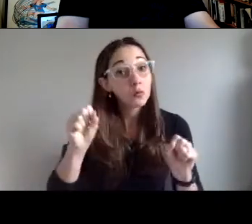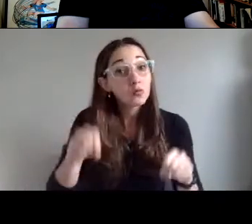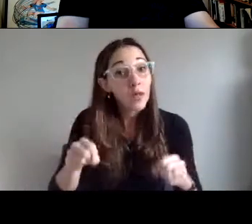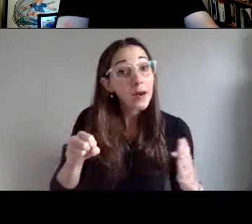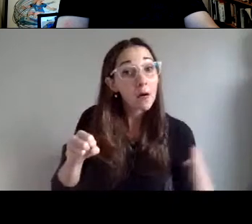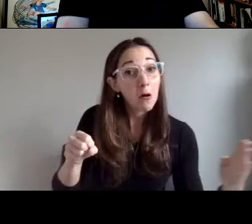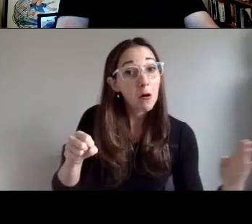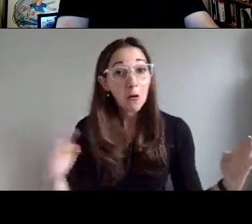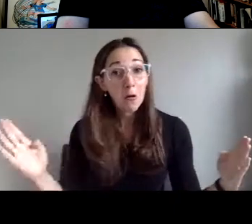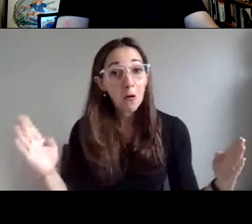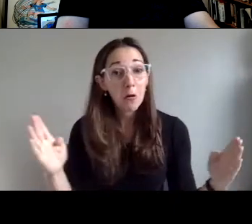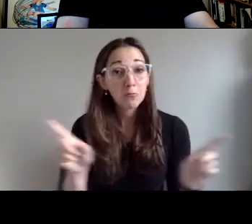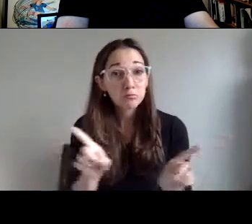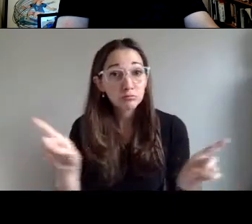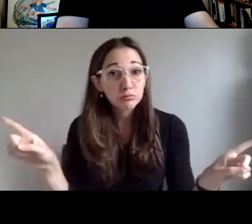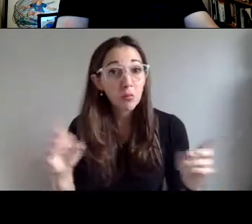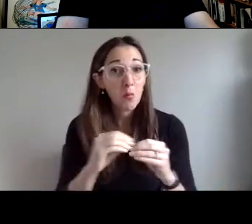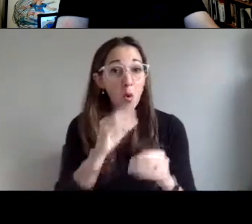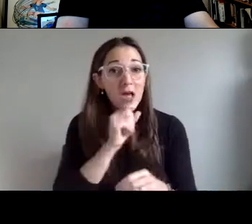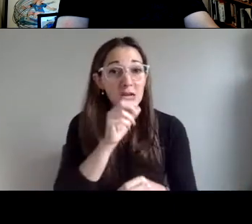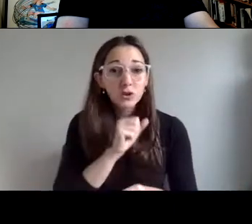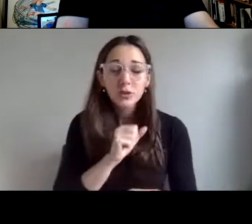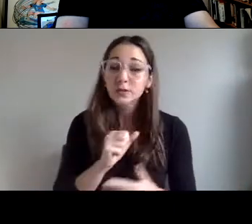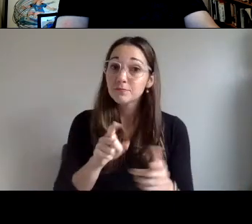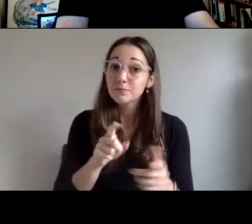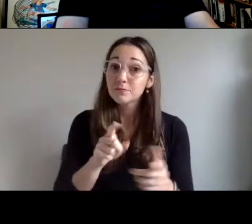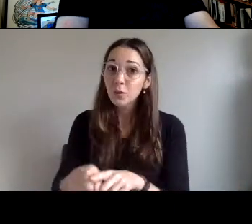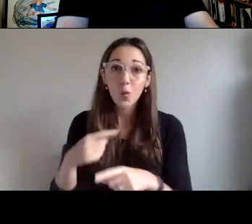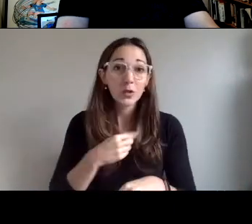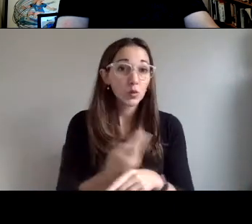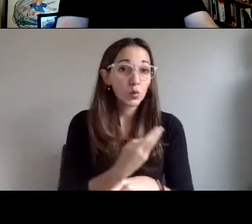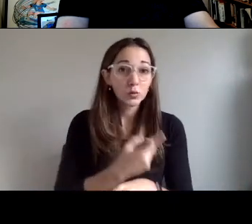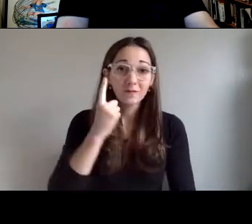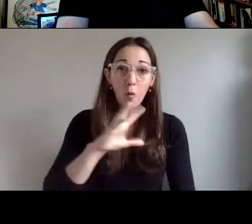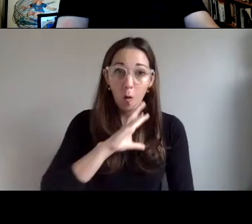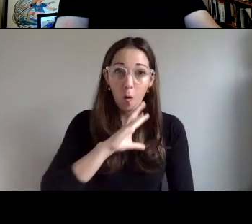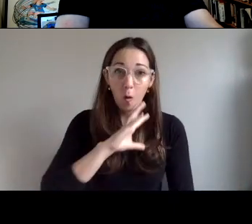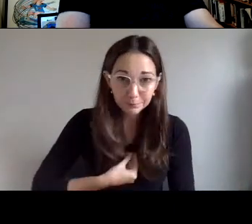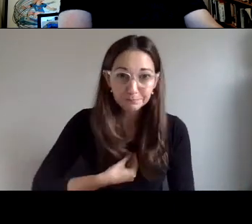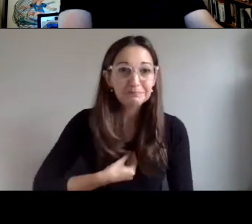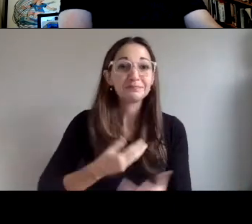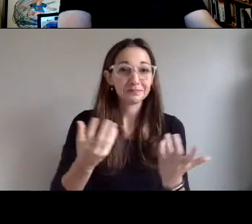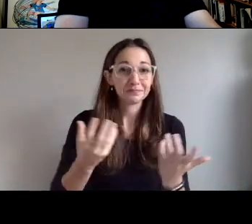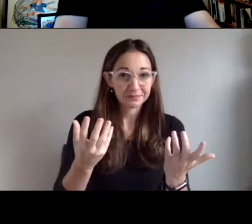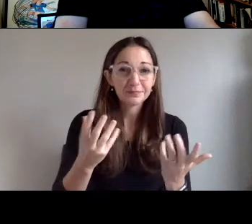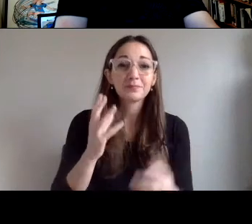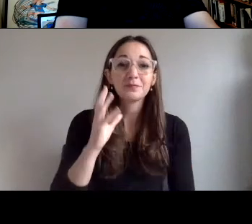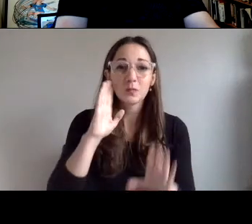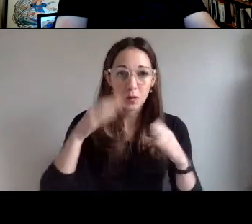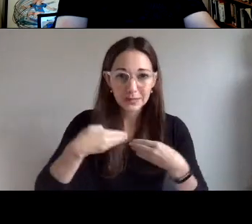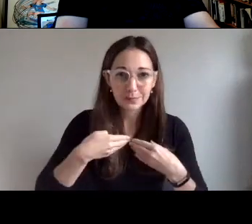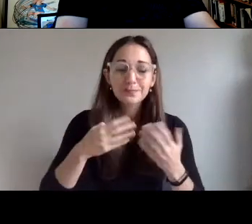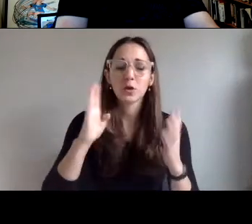physical disabilities. And we're surprised that all of them were able to interact in some way with Code Jumper.